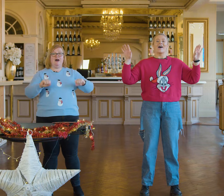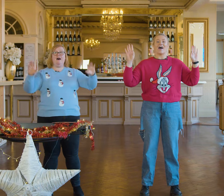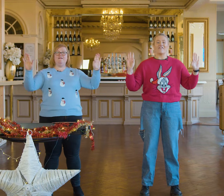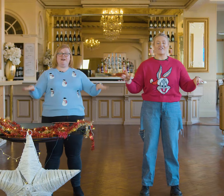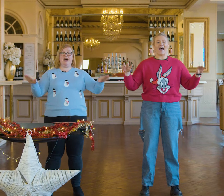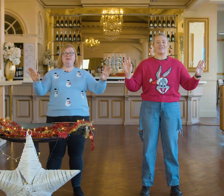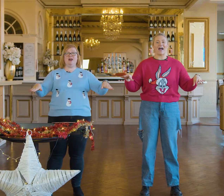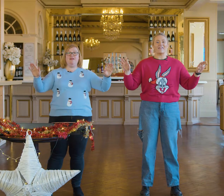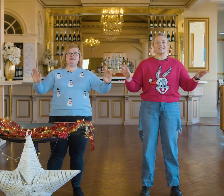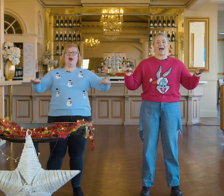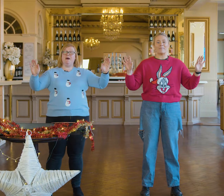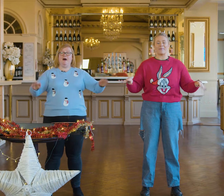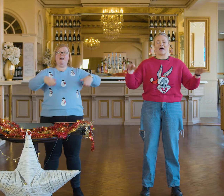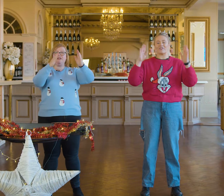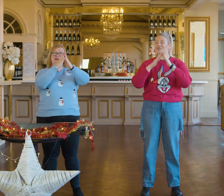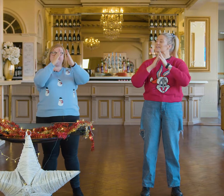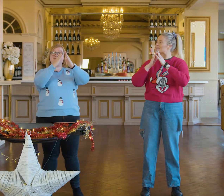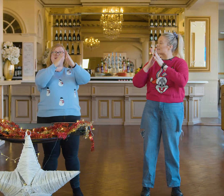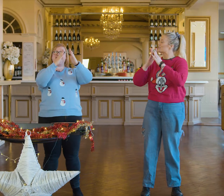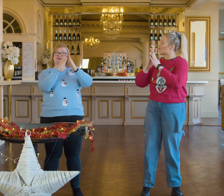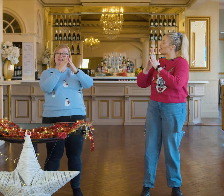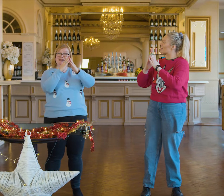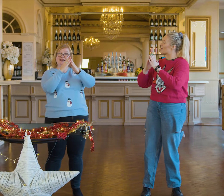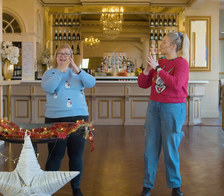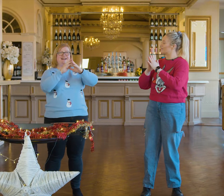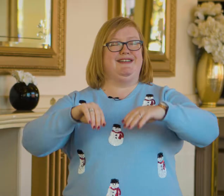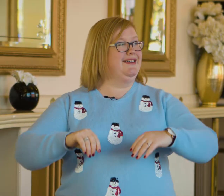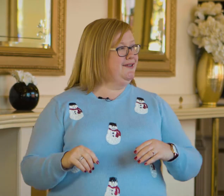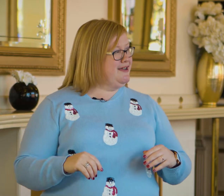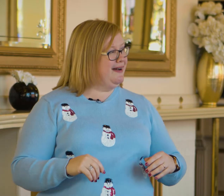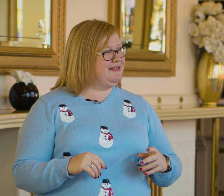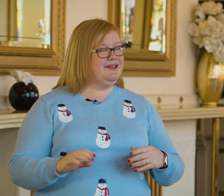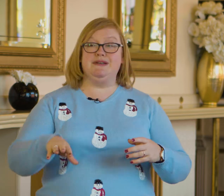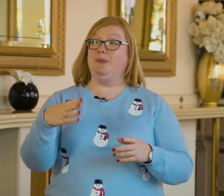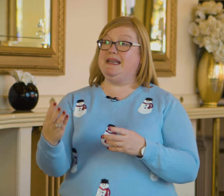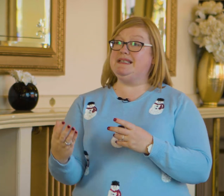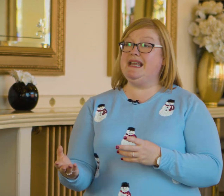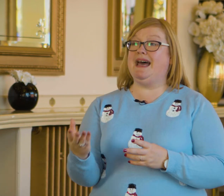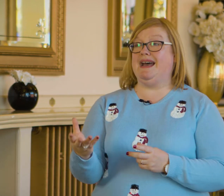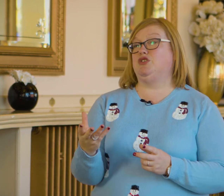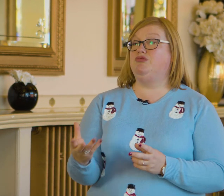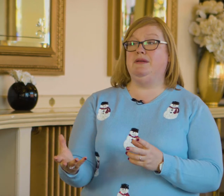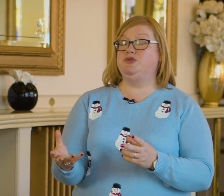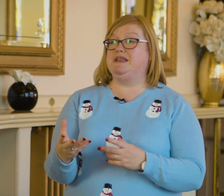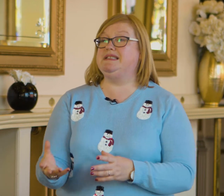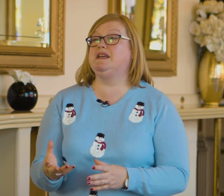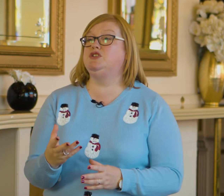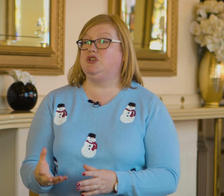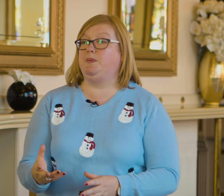a fairy on the top of the Christmas tree. Lovely, well done. Now we can sing that as a round. We can sing it in 2